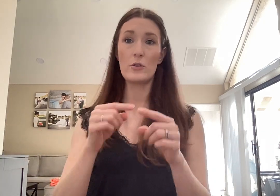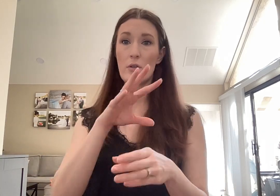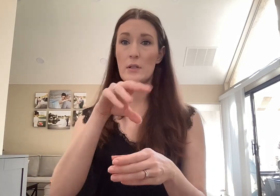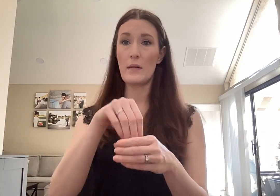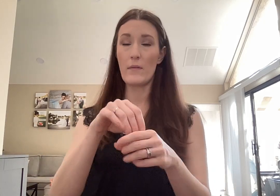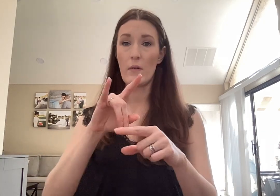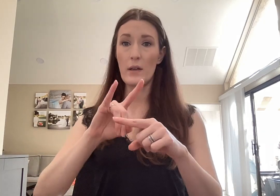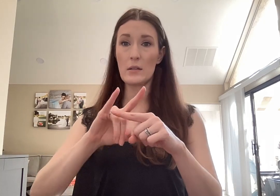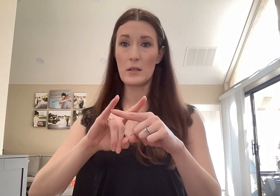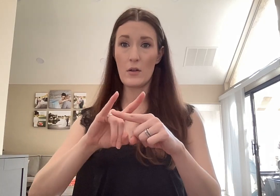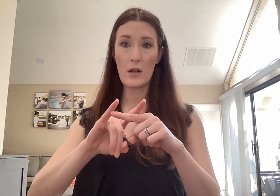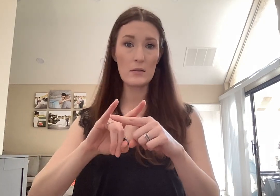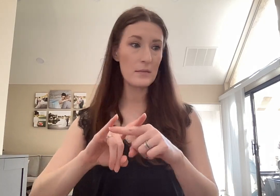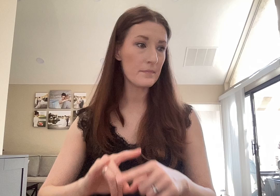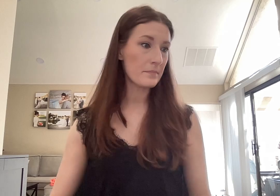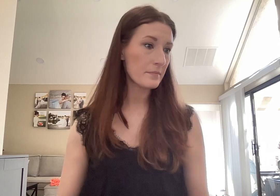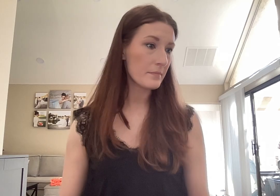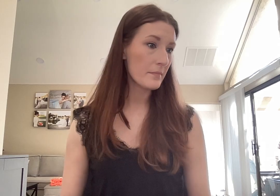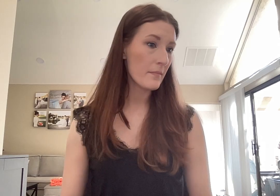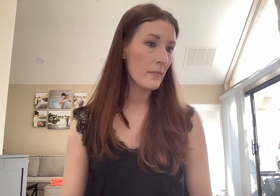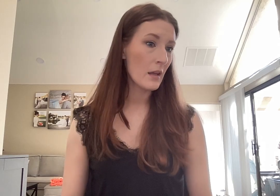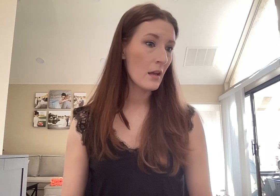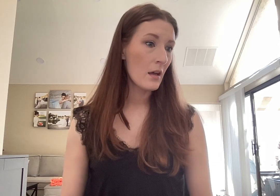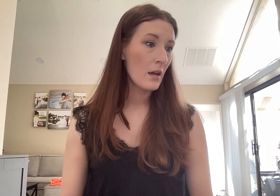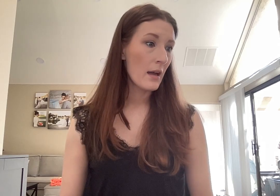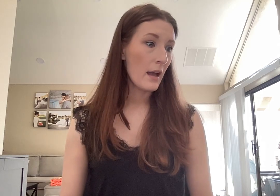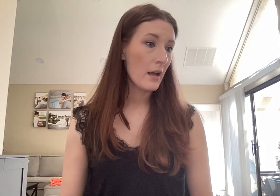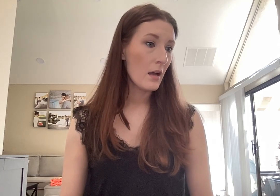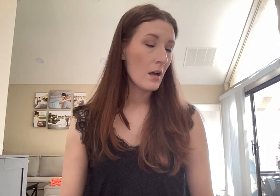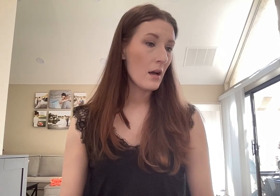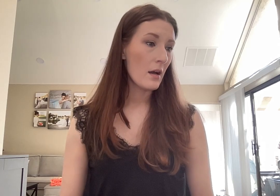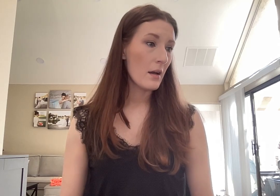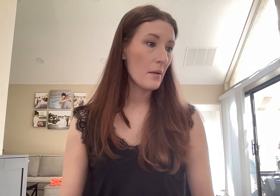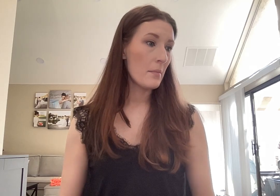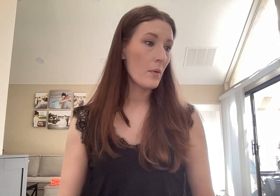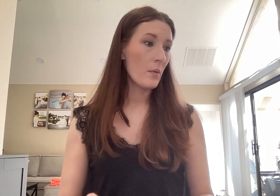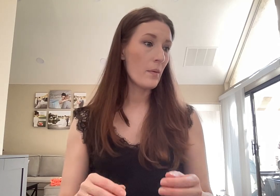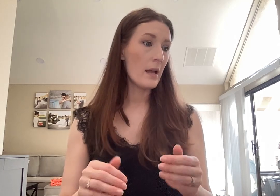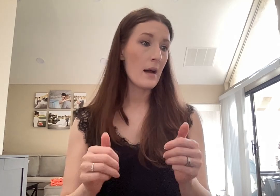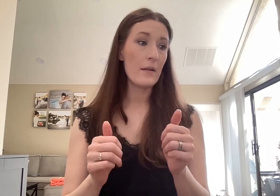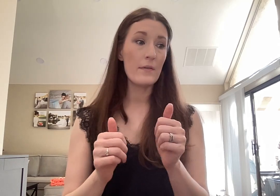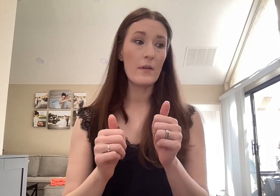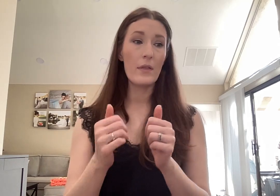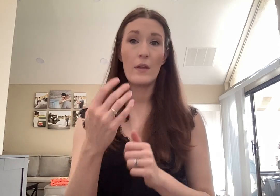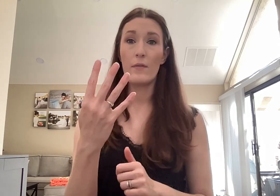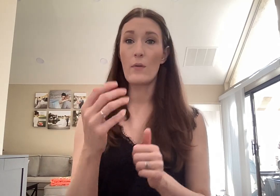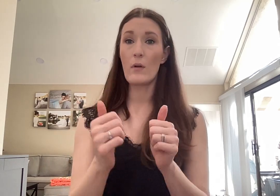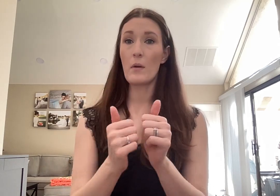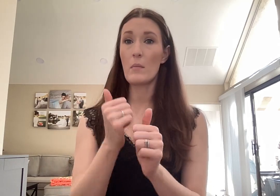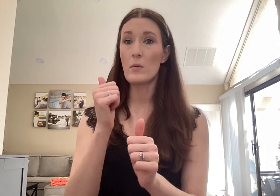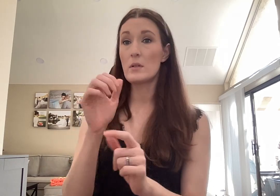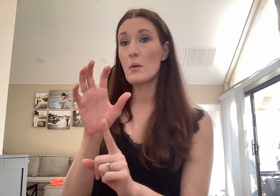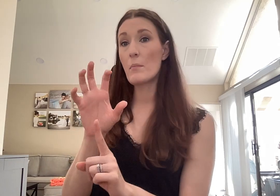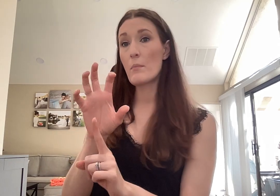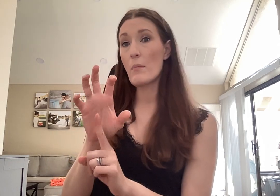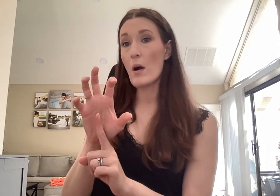injuries involving cigarettes. Okay, we have the 4 most